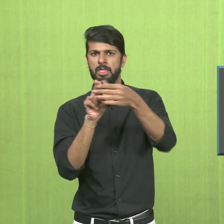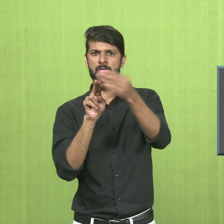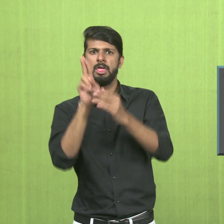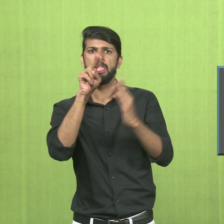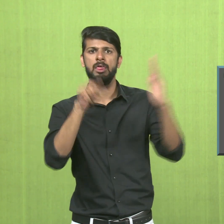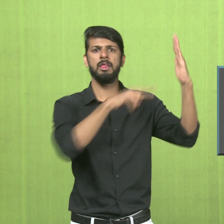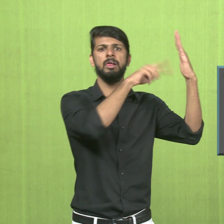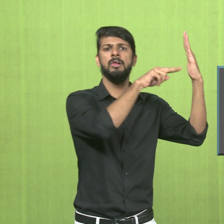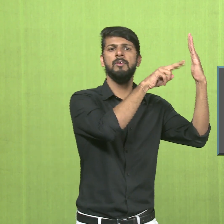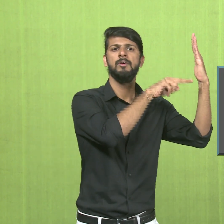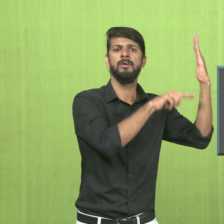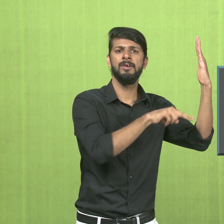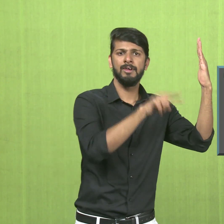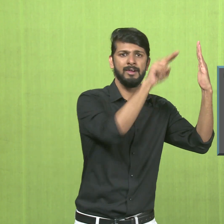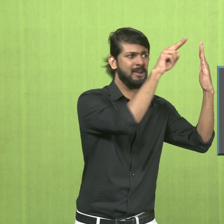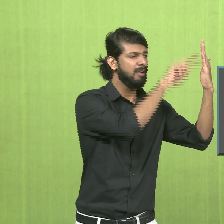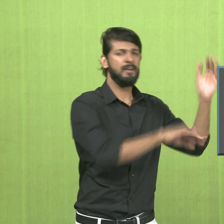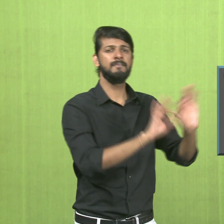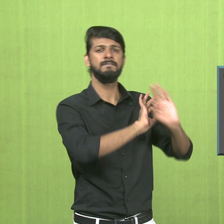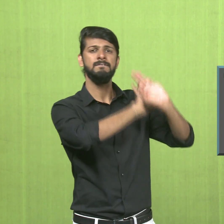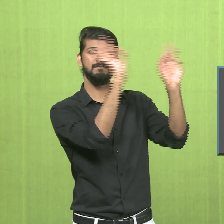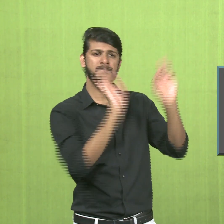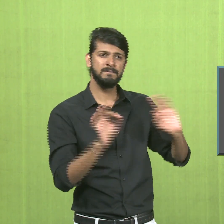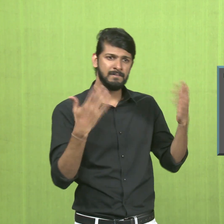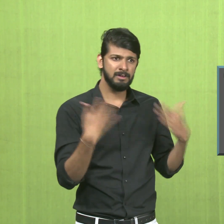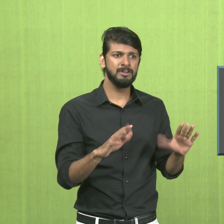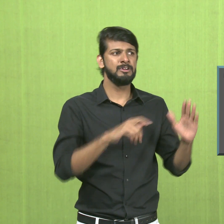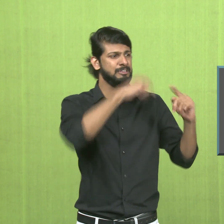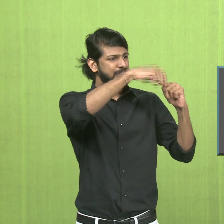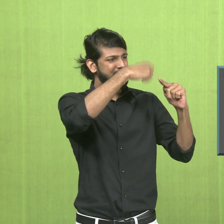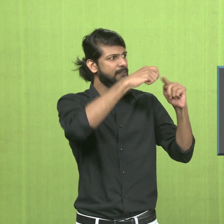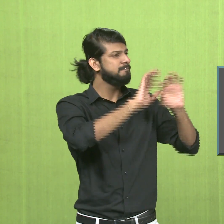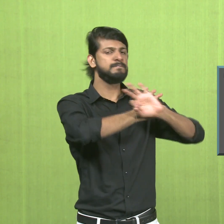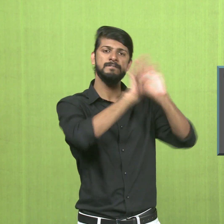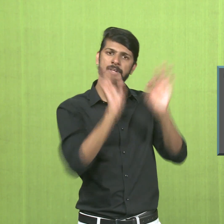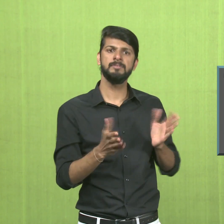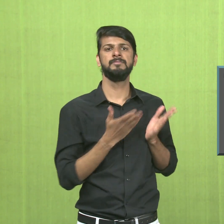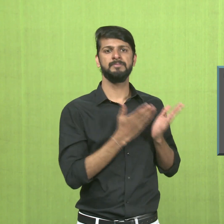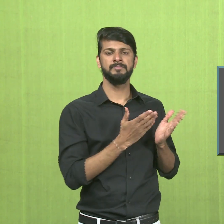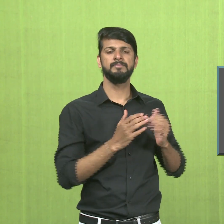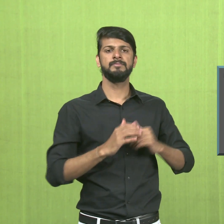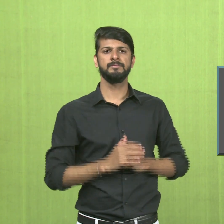there would be some cotton, some cloth which is rolled at the end, which